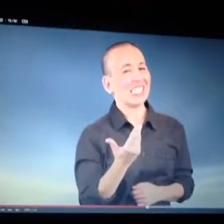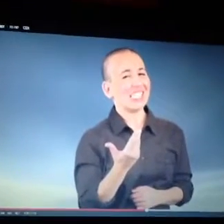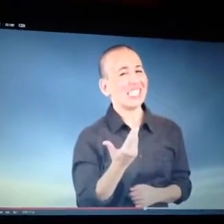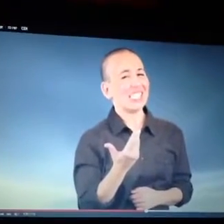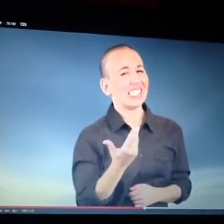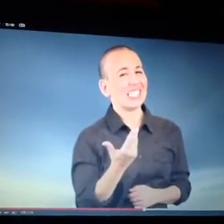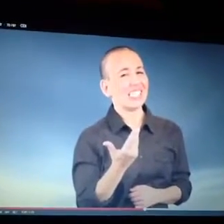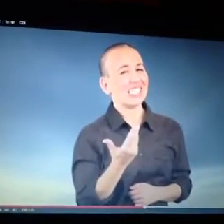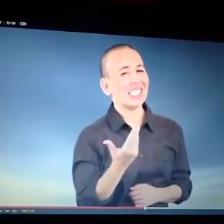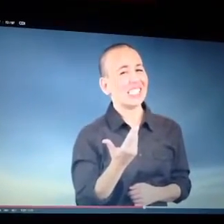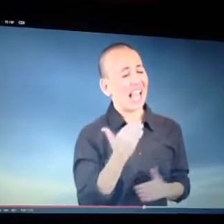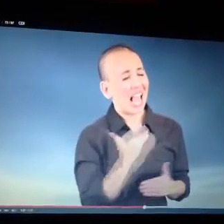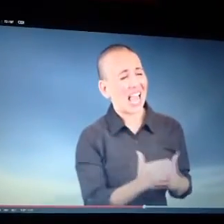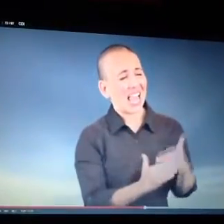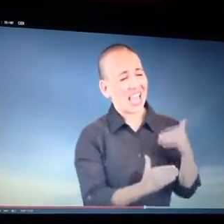CDI.